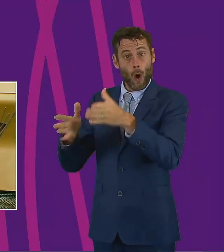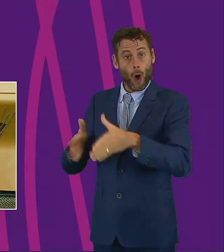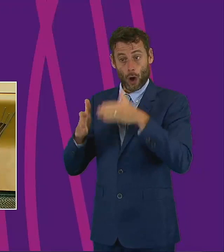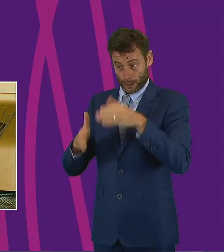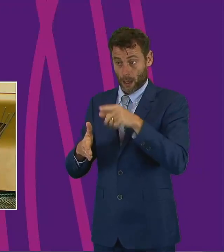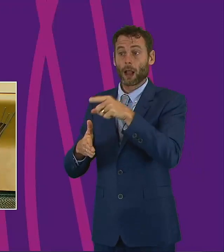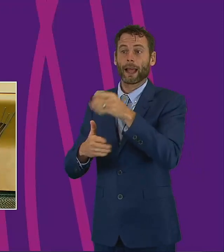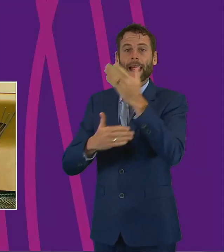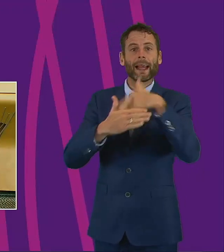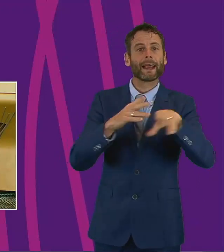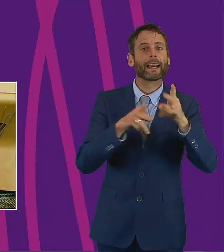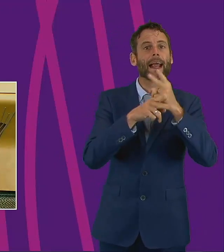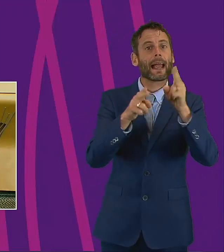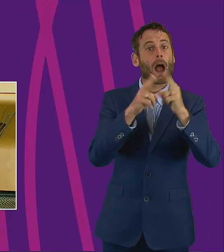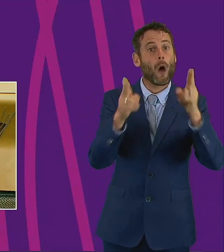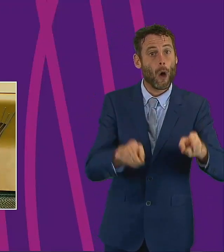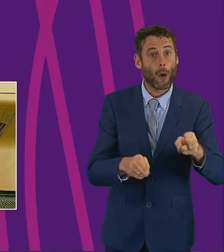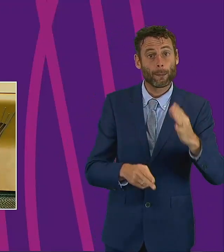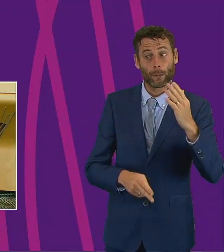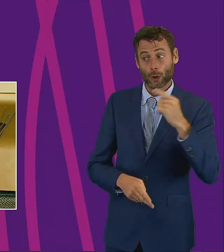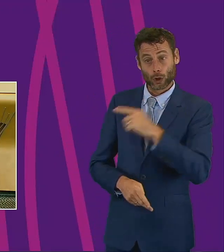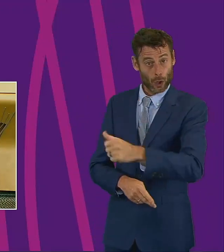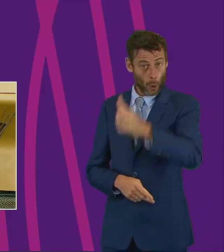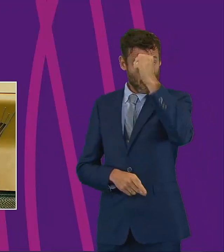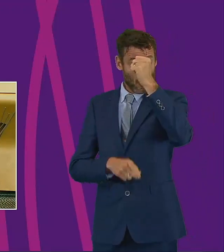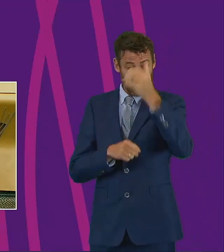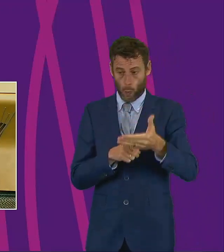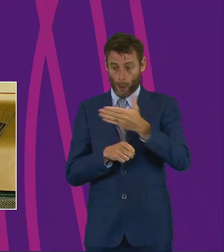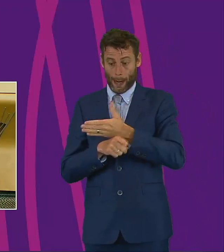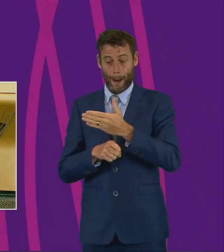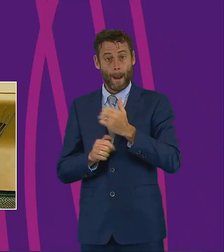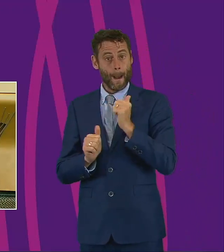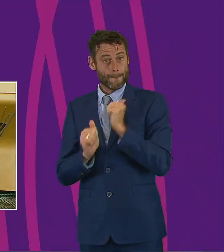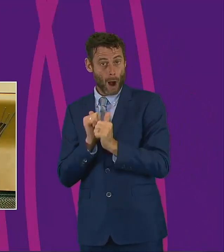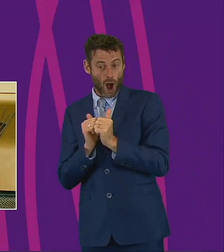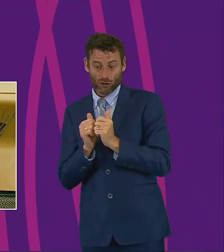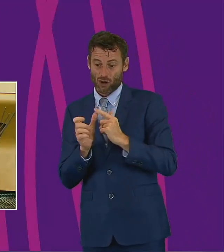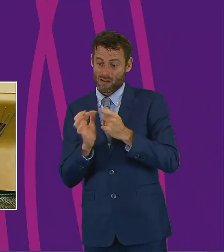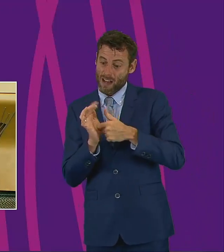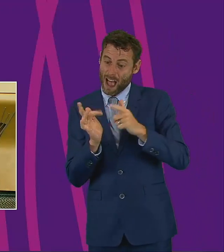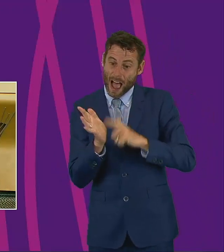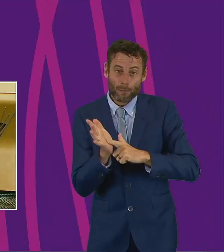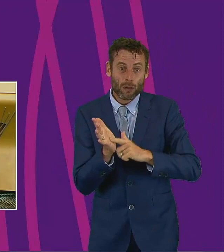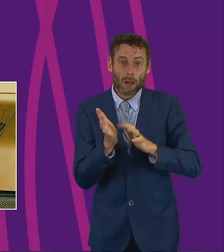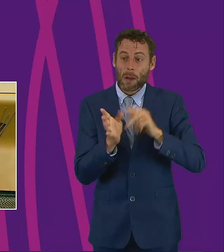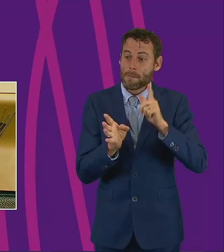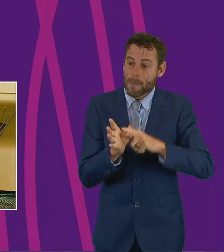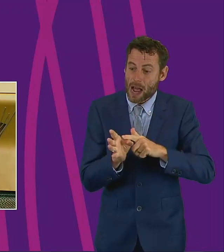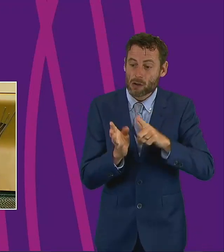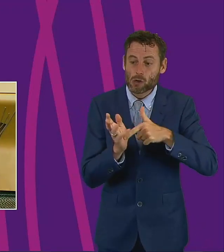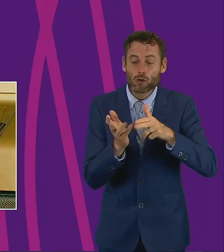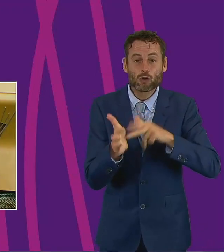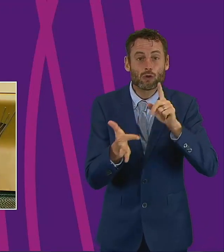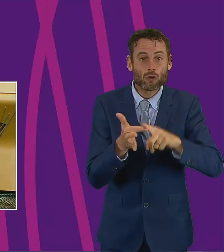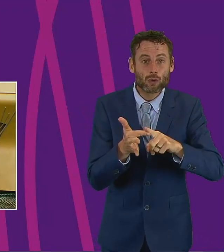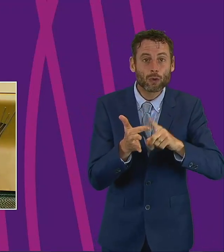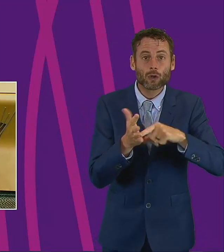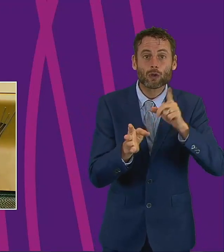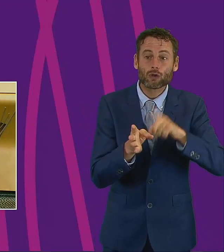homes? Was she first told in March, April, May, June, July or